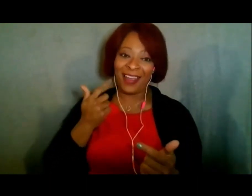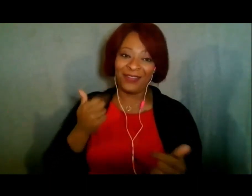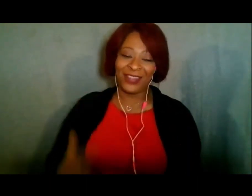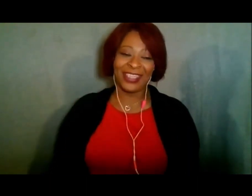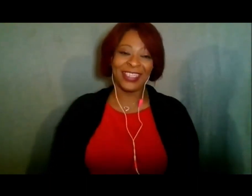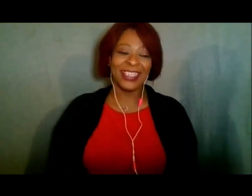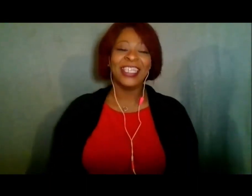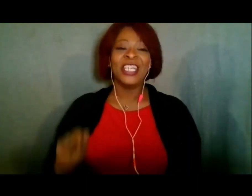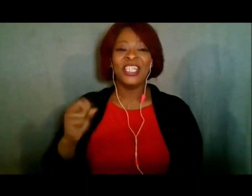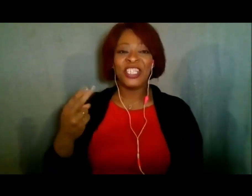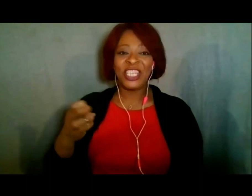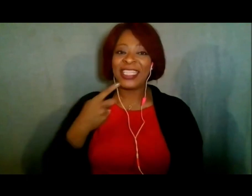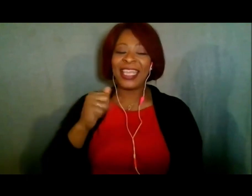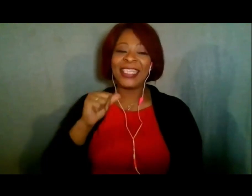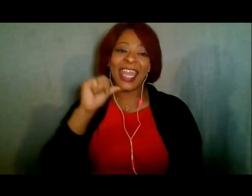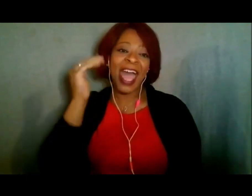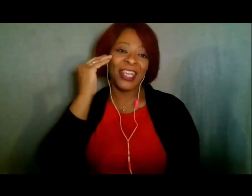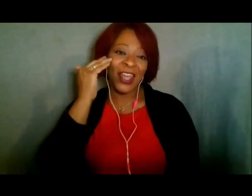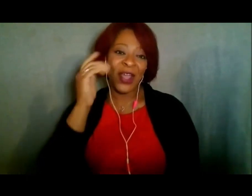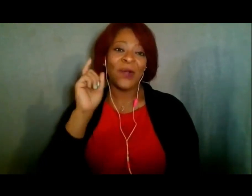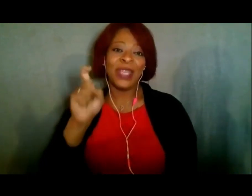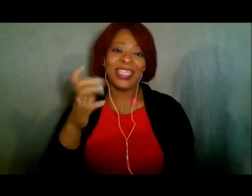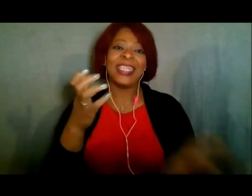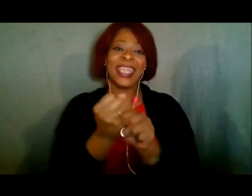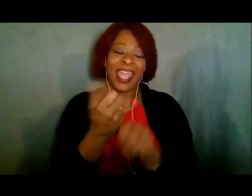And she said she didn't know. We all need to get vaccinated.